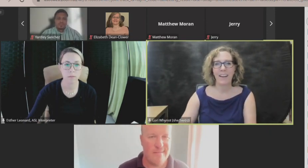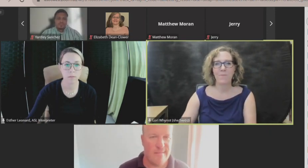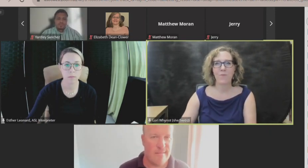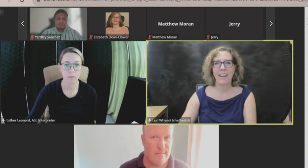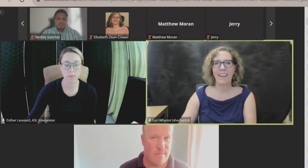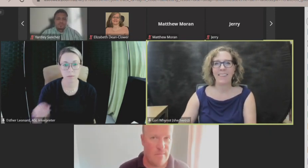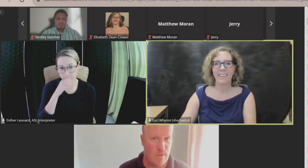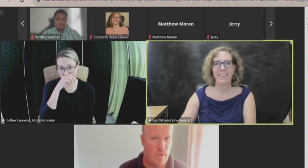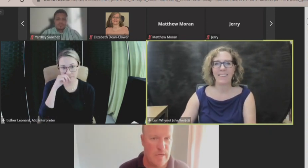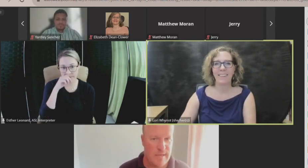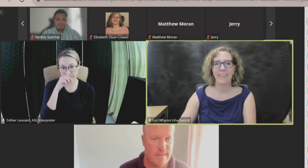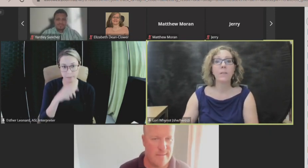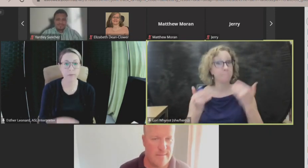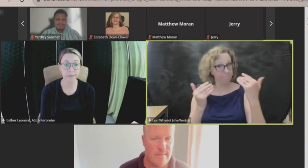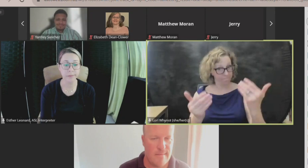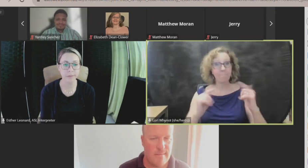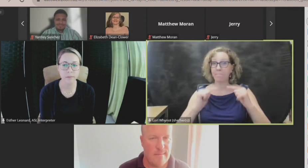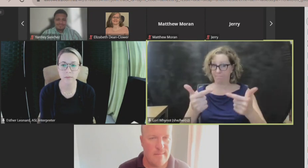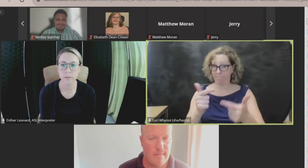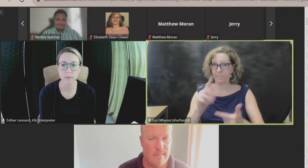Okay, great, I'm ready.